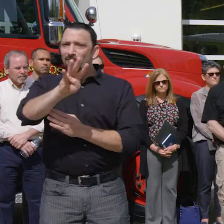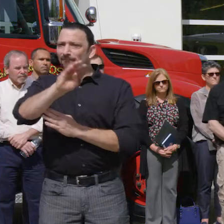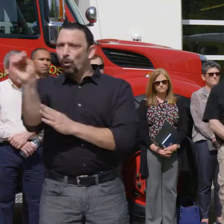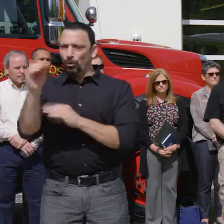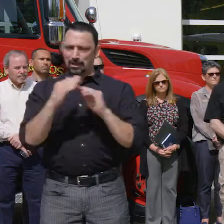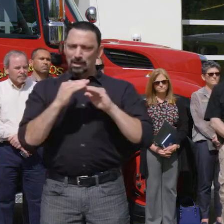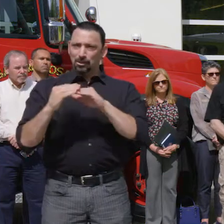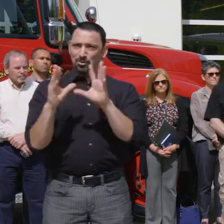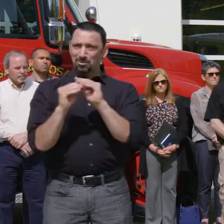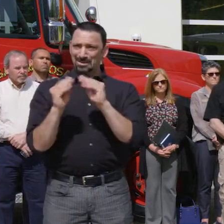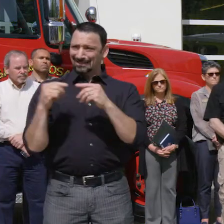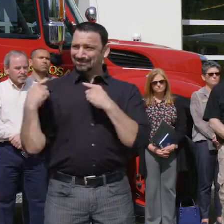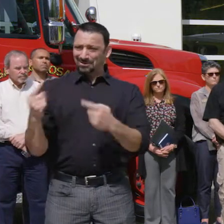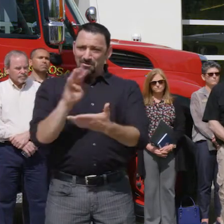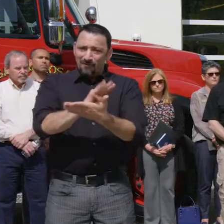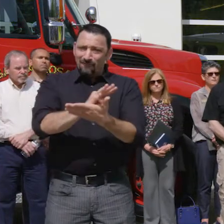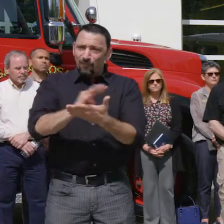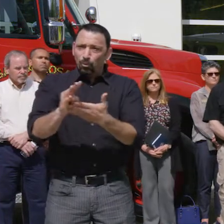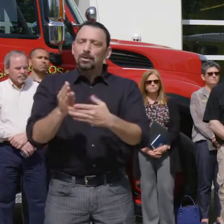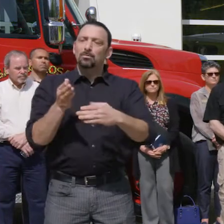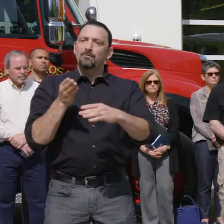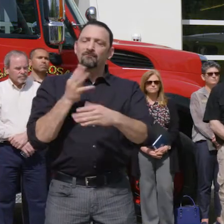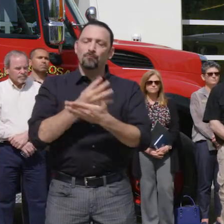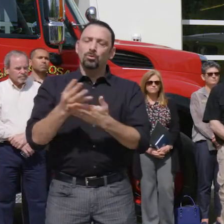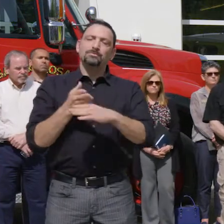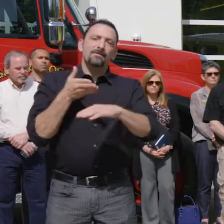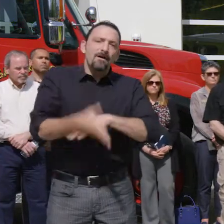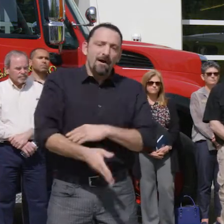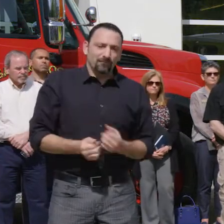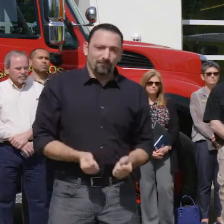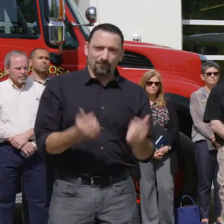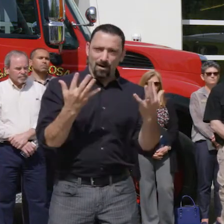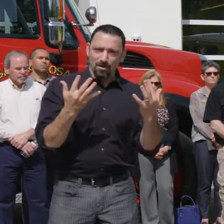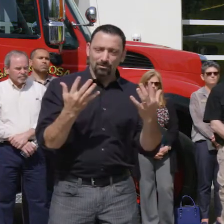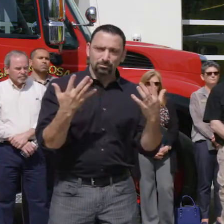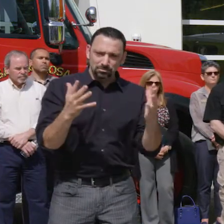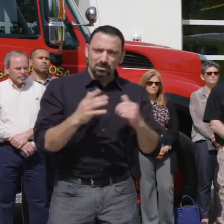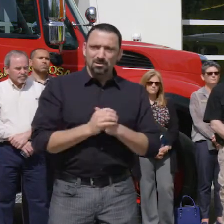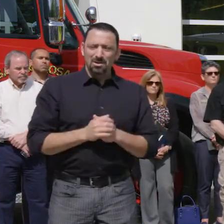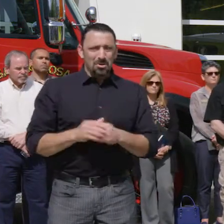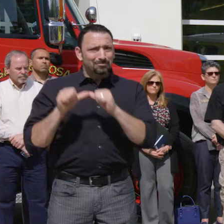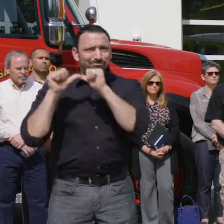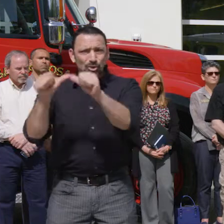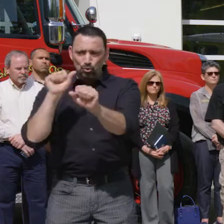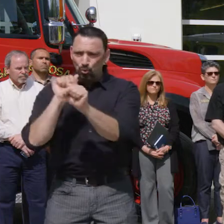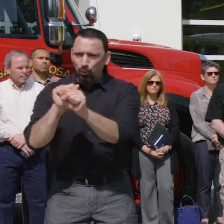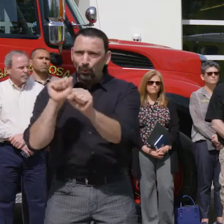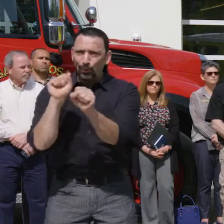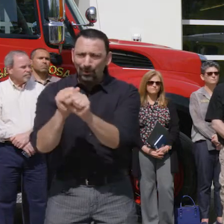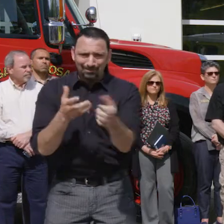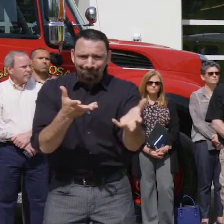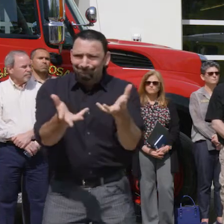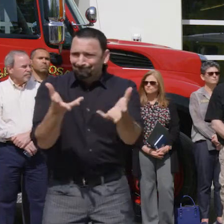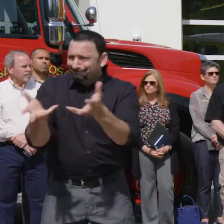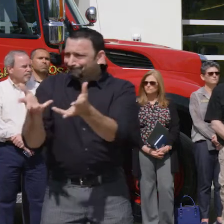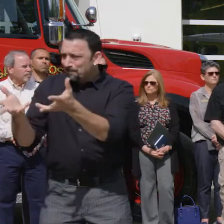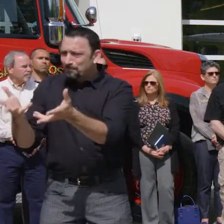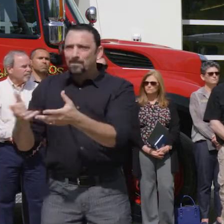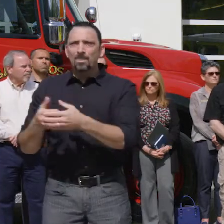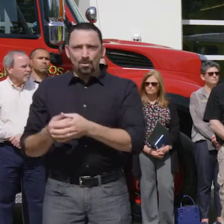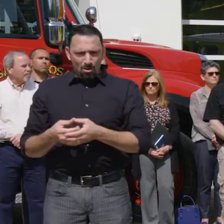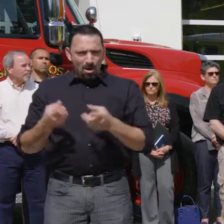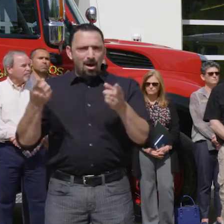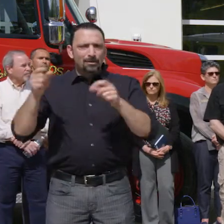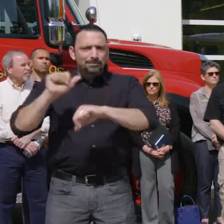in 4 weeks following the fires. And we continued with our partners. We hosted a right of entry